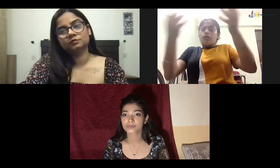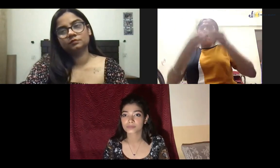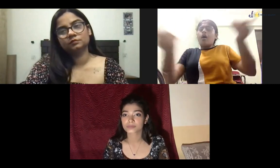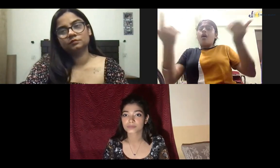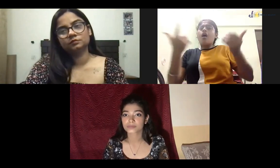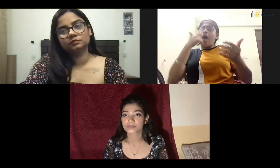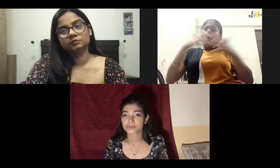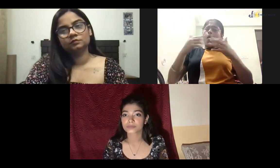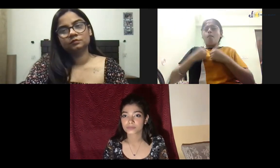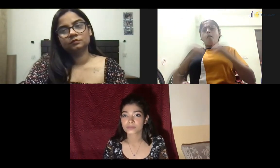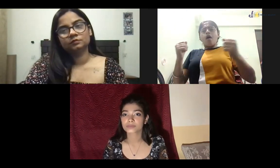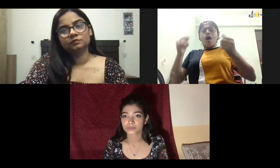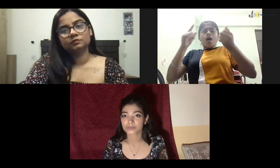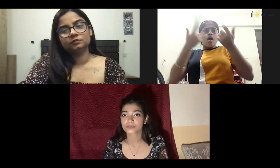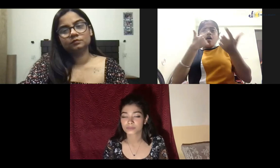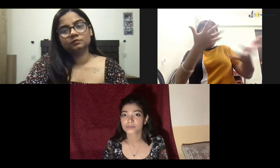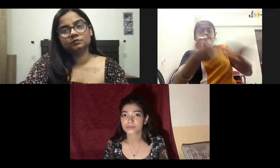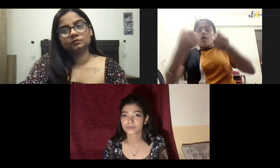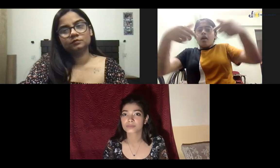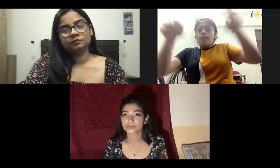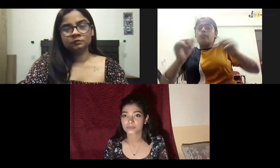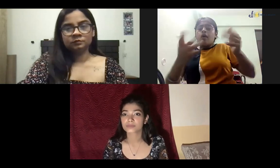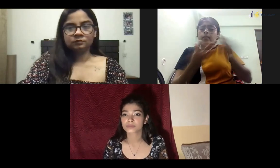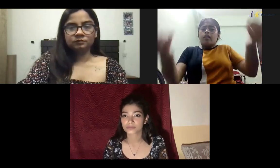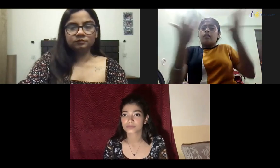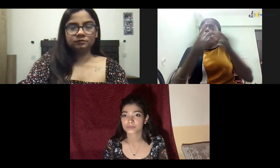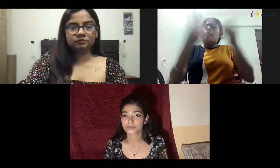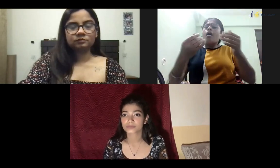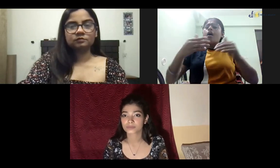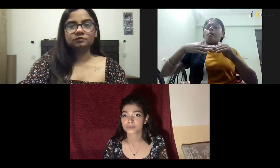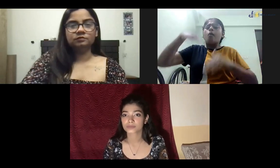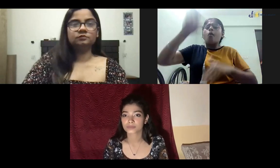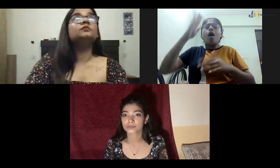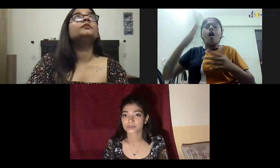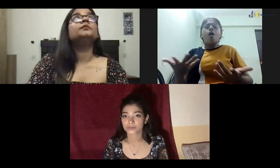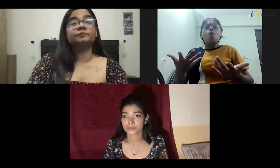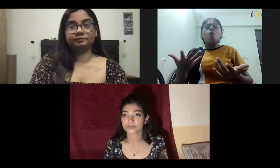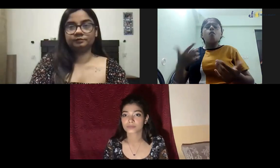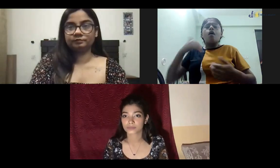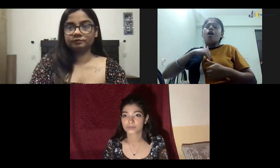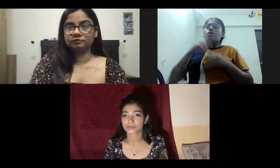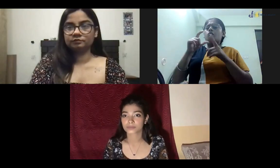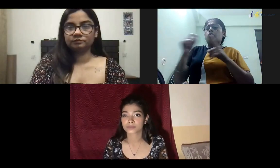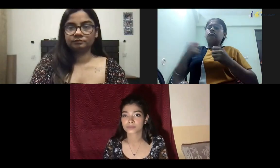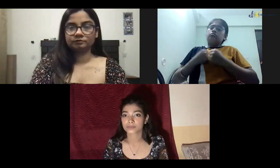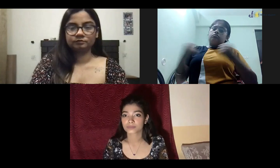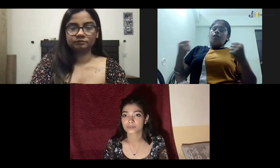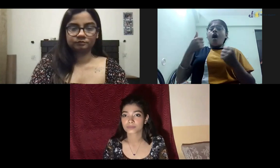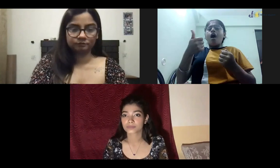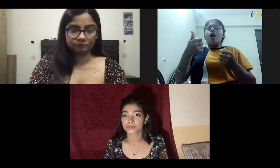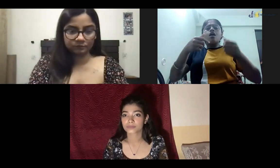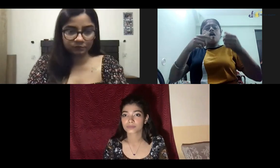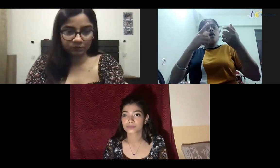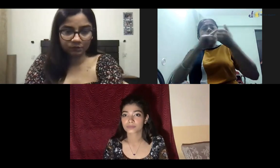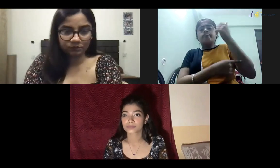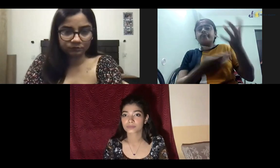some people, would be female who would be confident enough and brave enough. There are, I have seen in